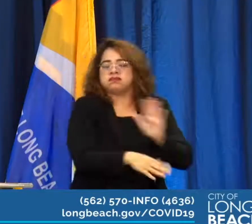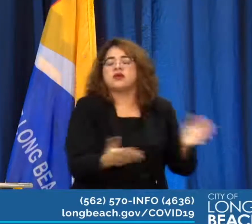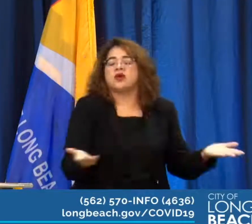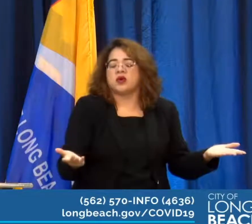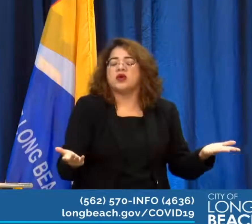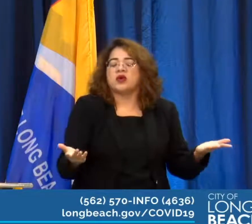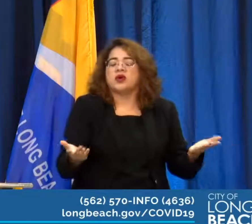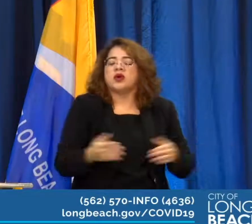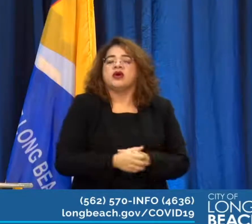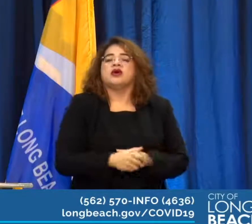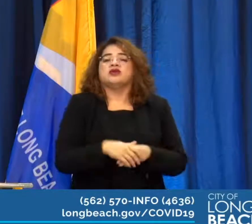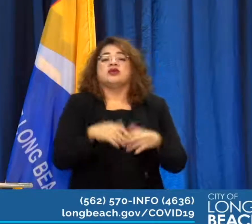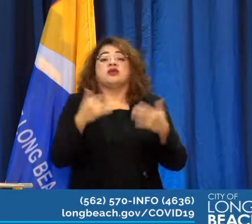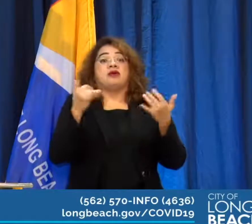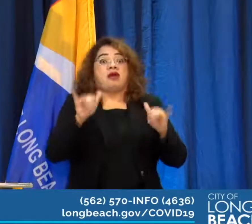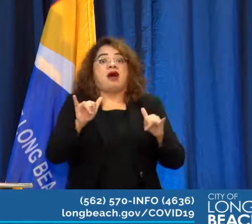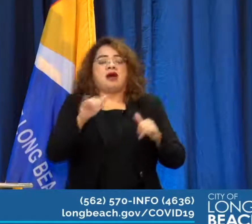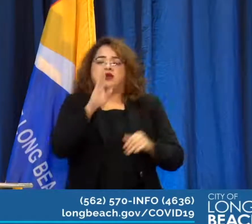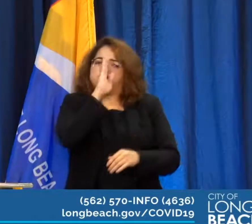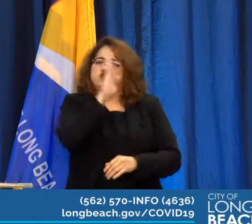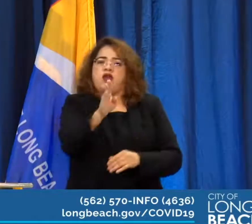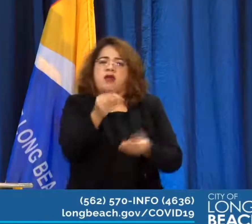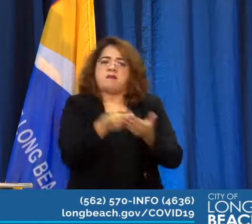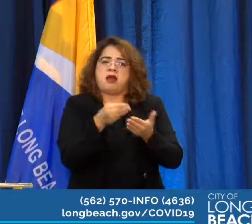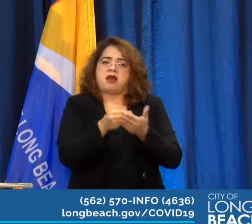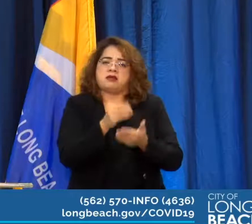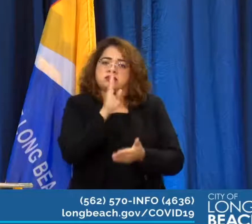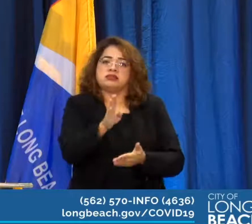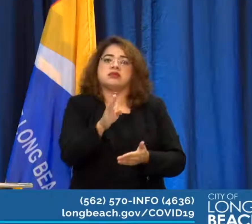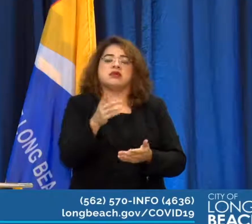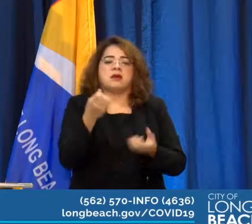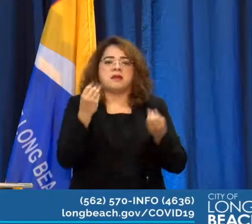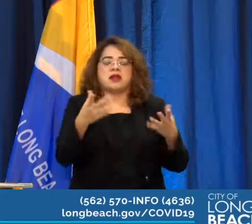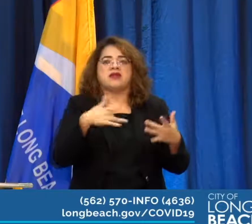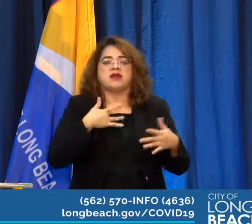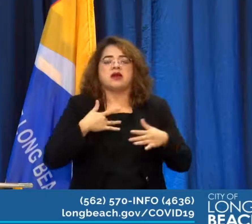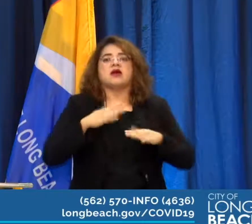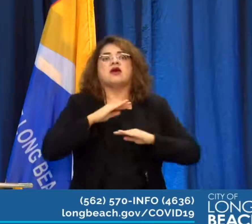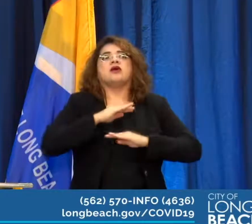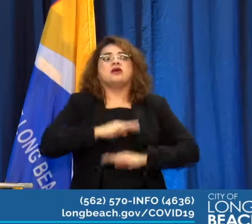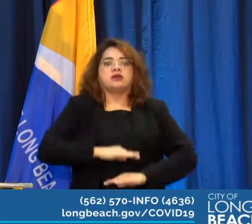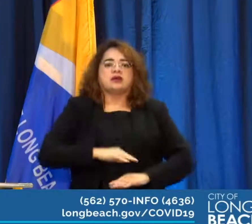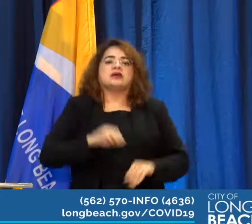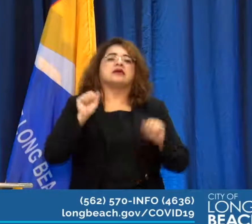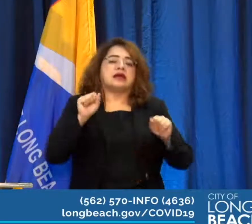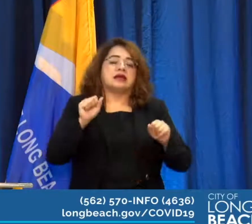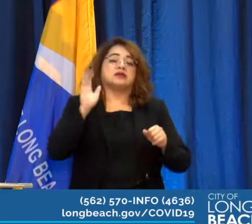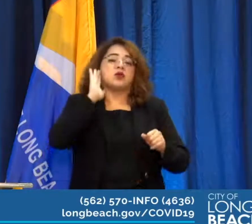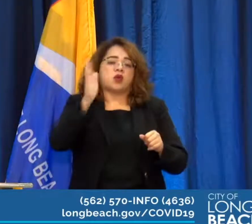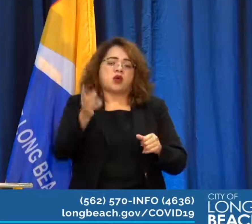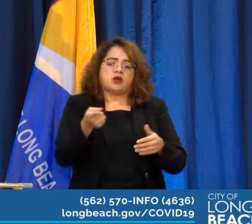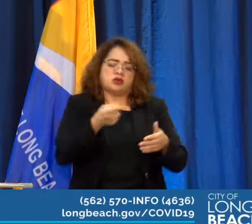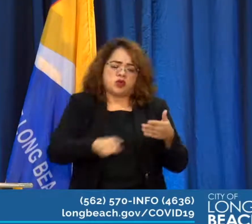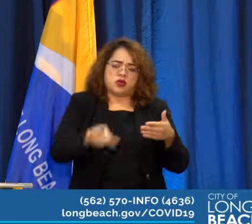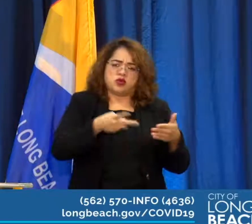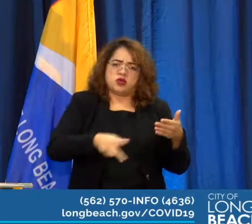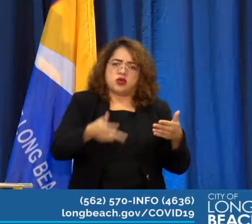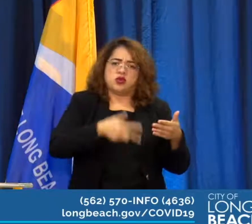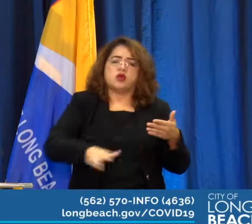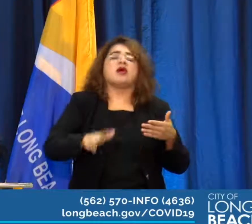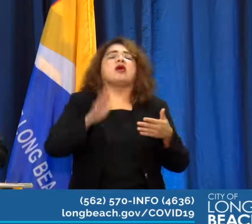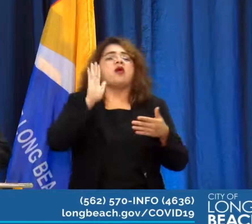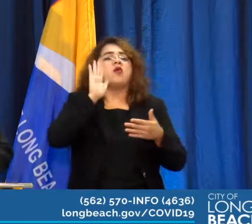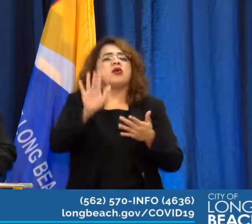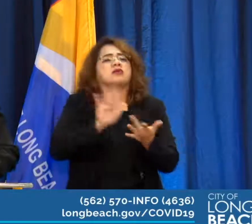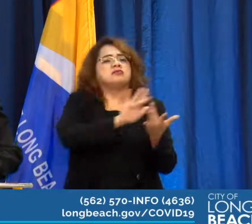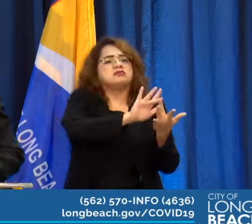huge relief for what people are going through right now. Please know that in the weeks ahead, we will be reaching out to our business